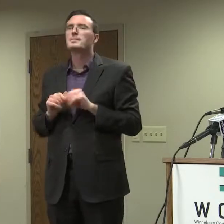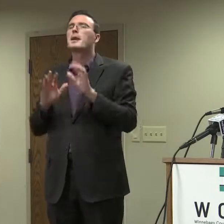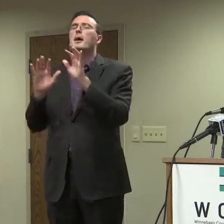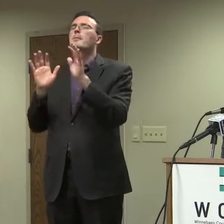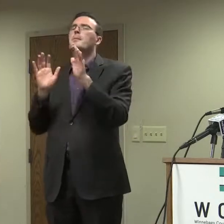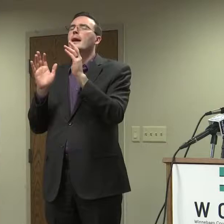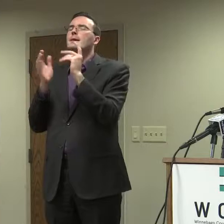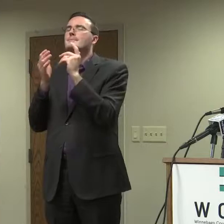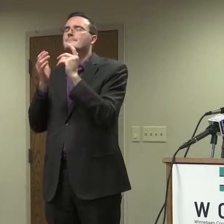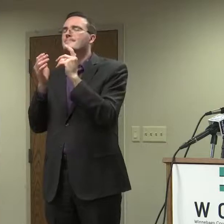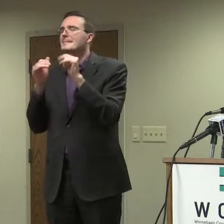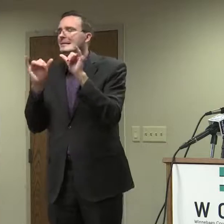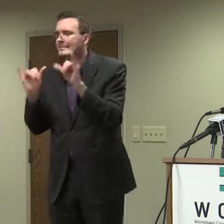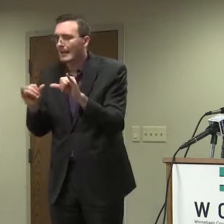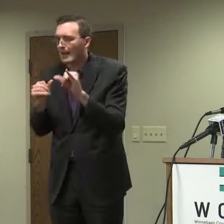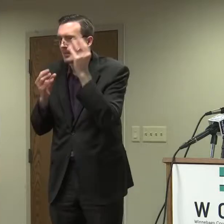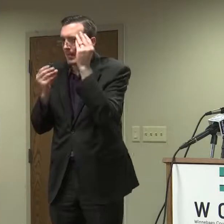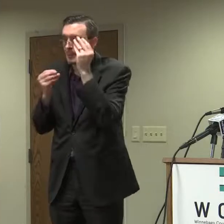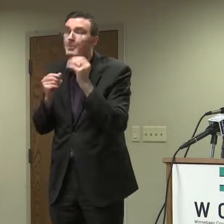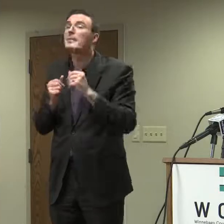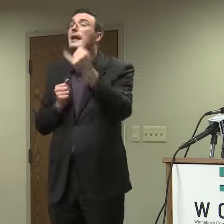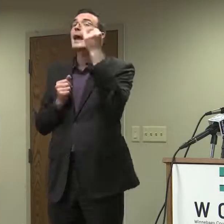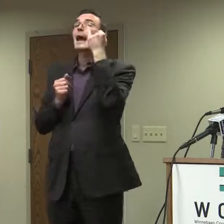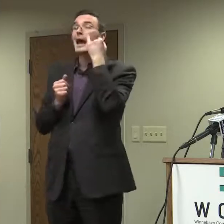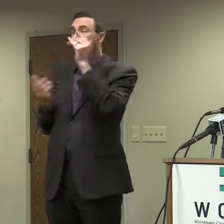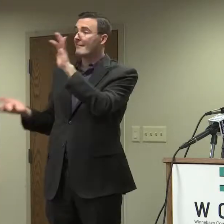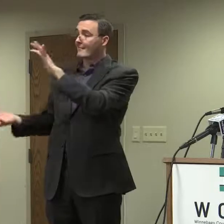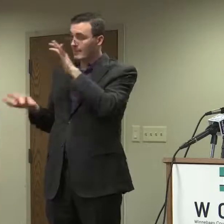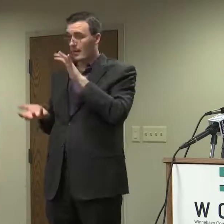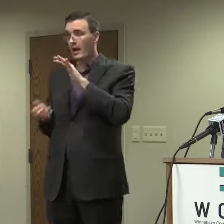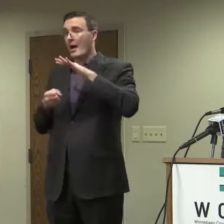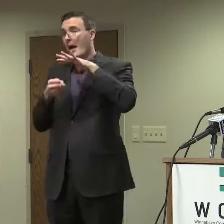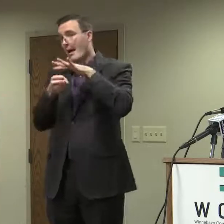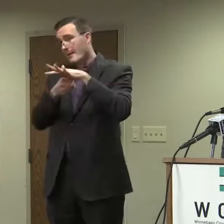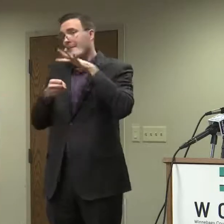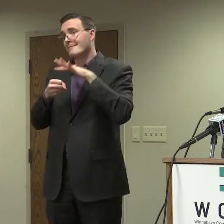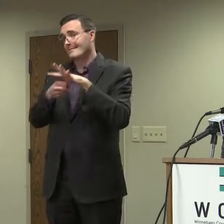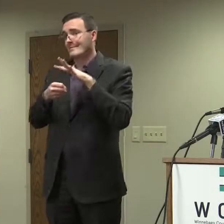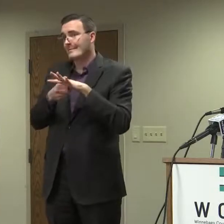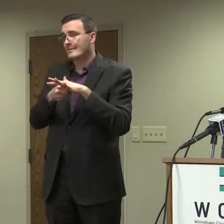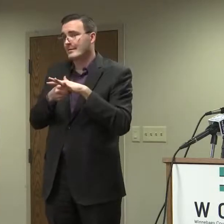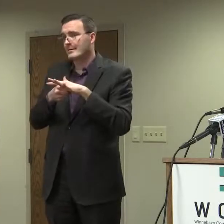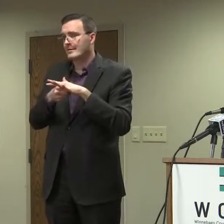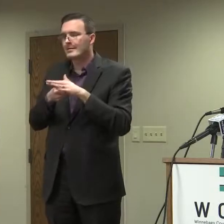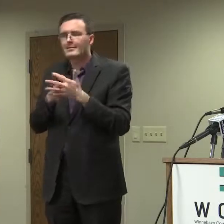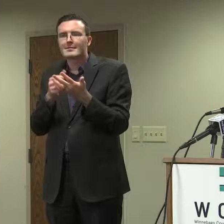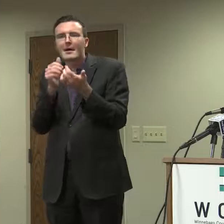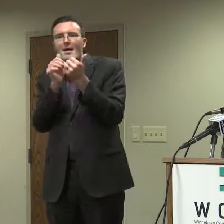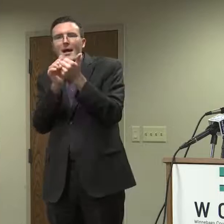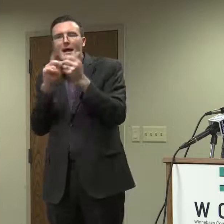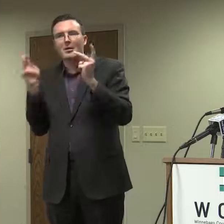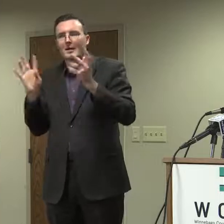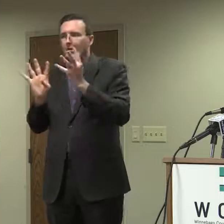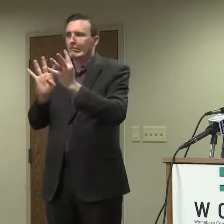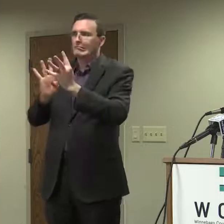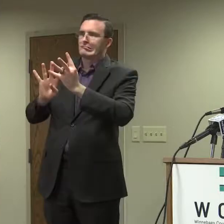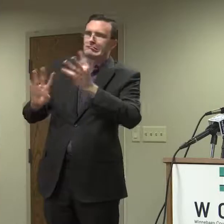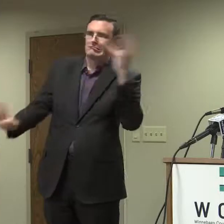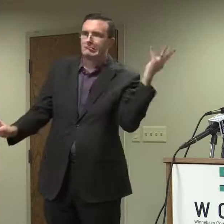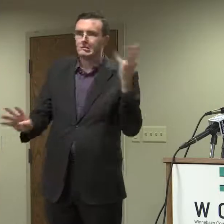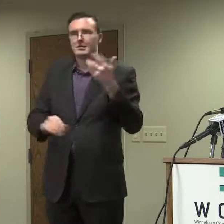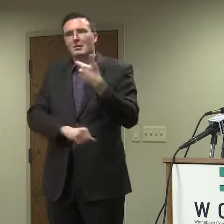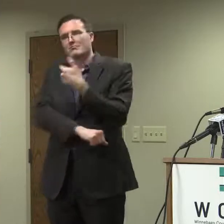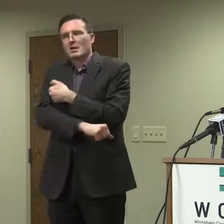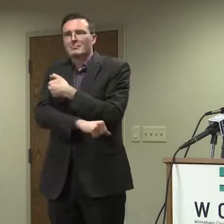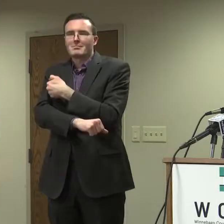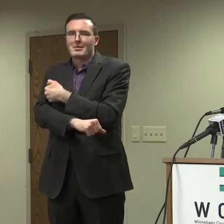for everyone who wanted it today, we still have to get systems so that we can actually get people vaccinated. I can tell you that